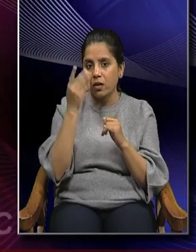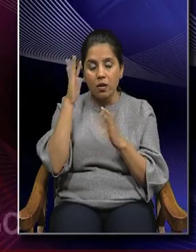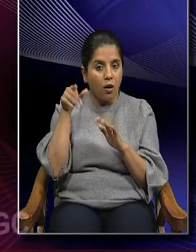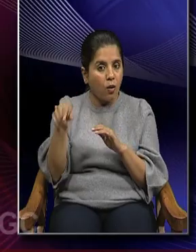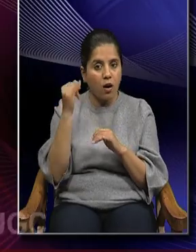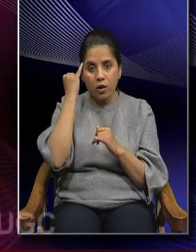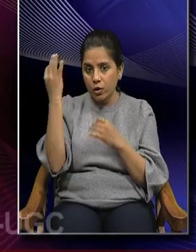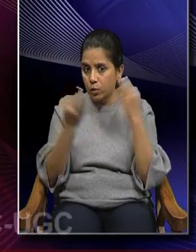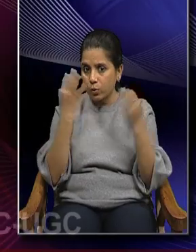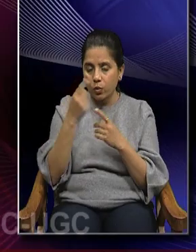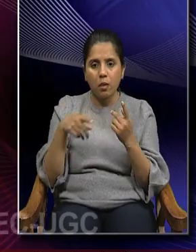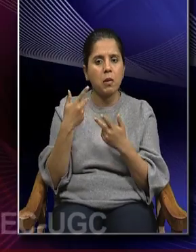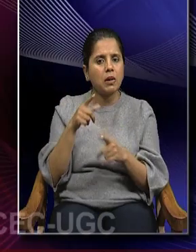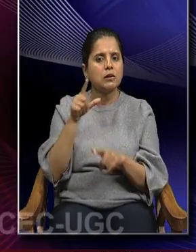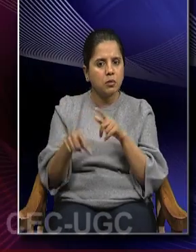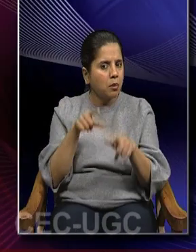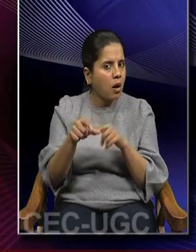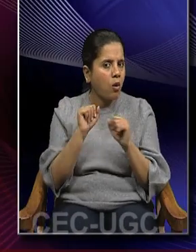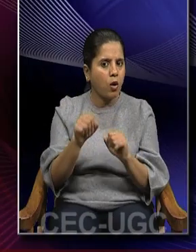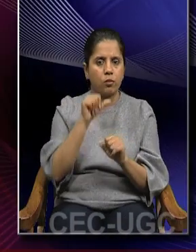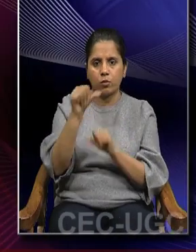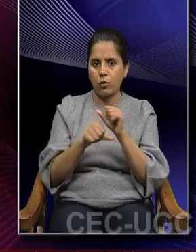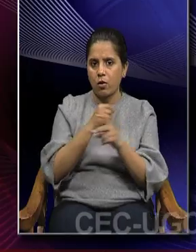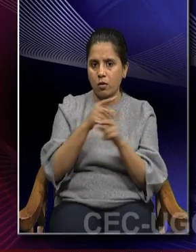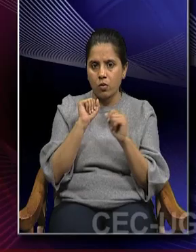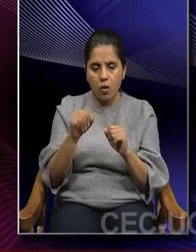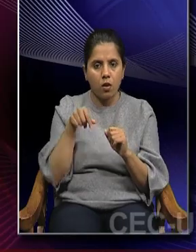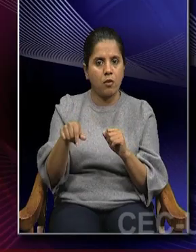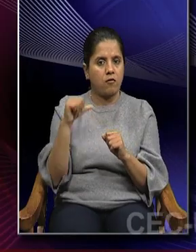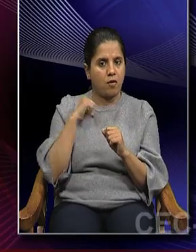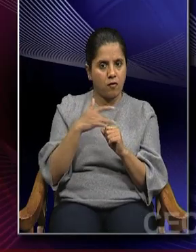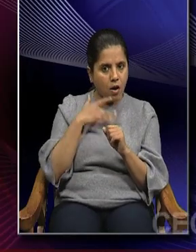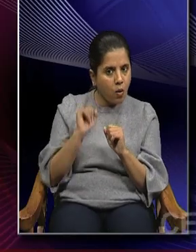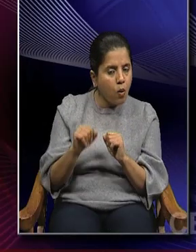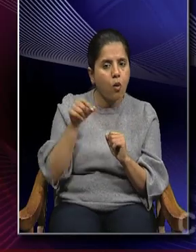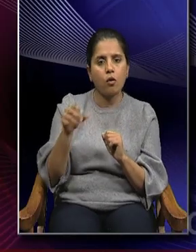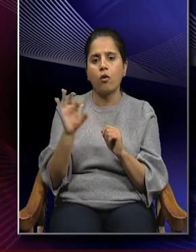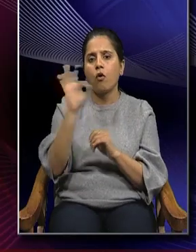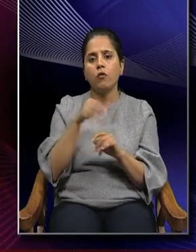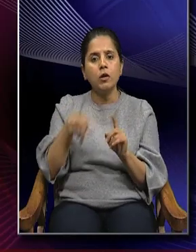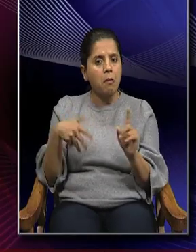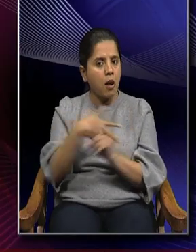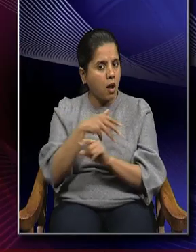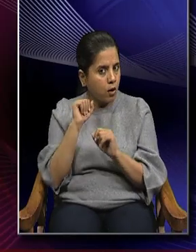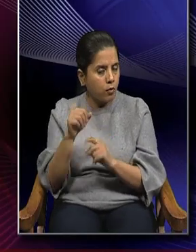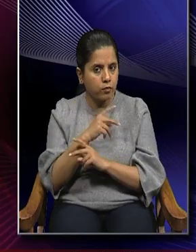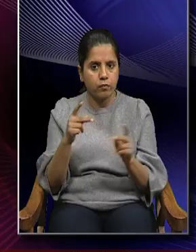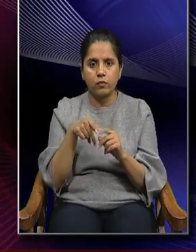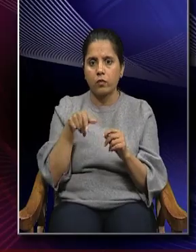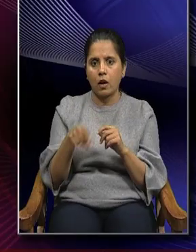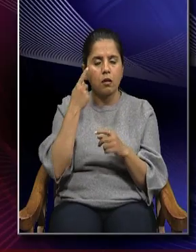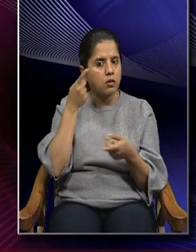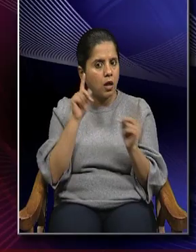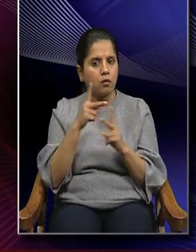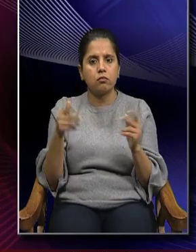is basically a step by step process. According to their personality, their educational background, they adopt the